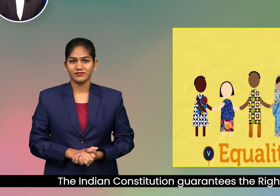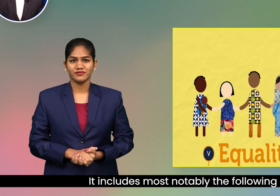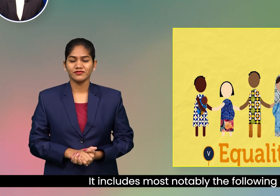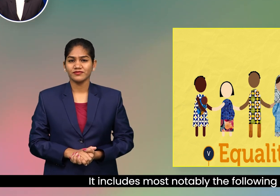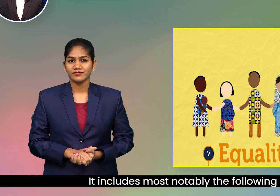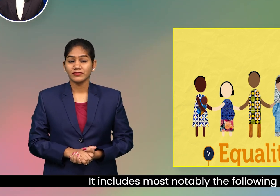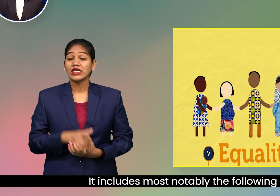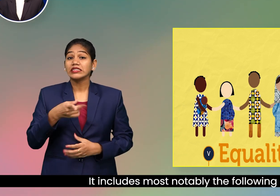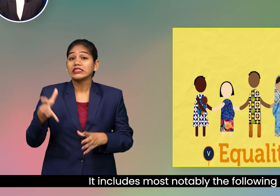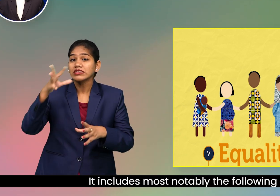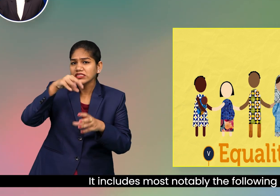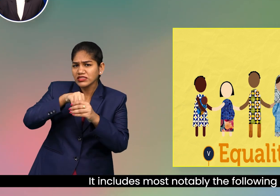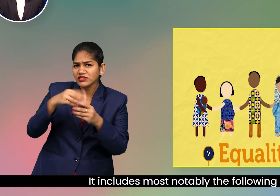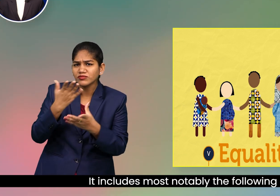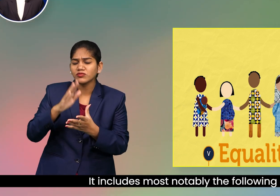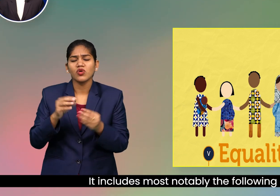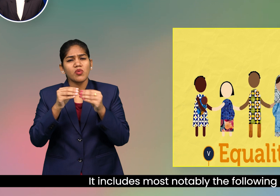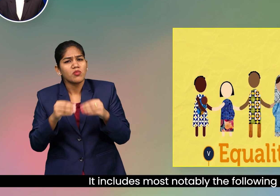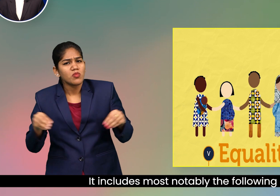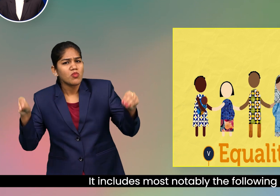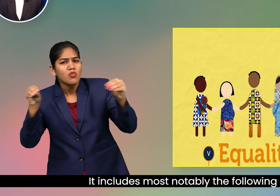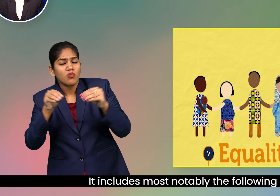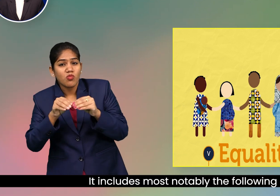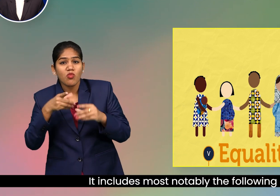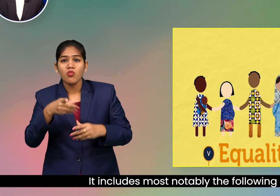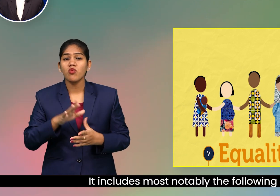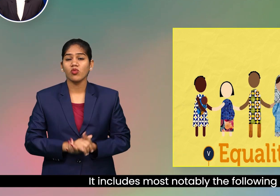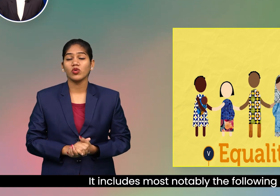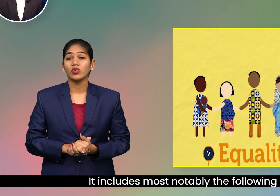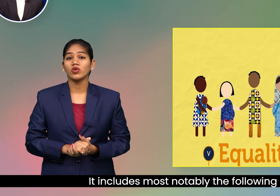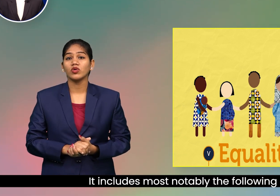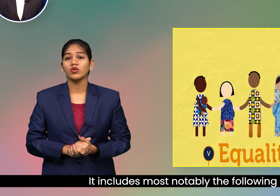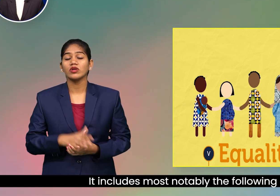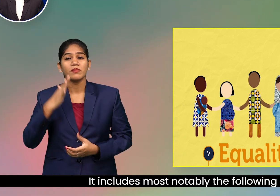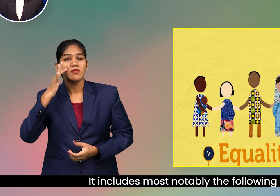It includes, most notably, the following rights: